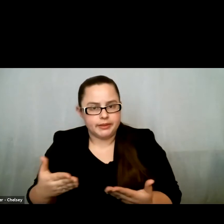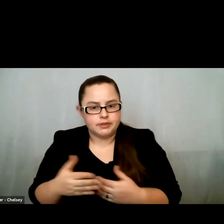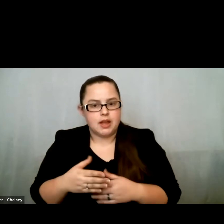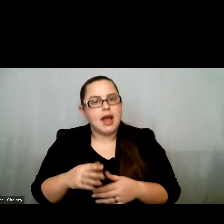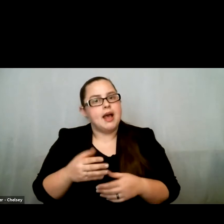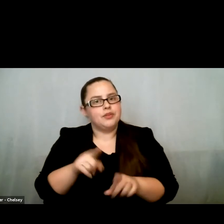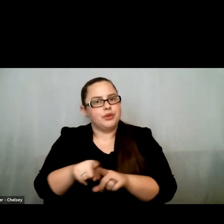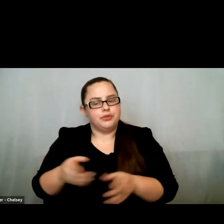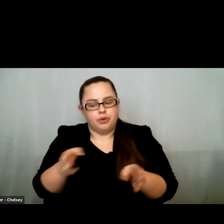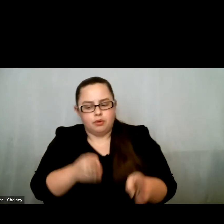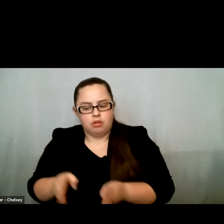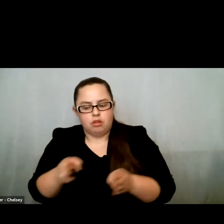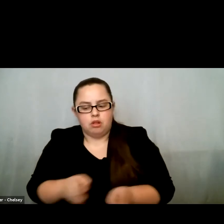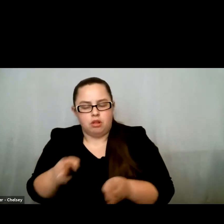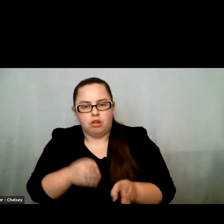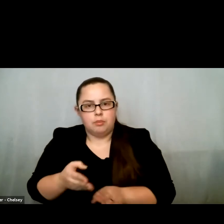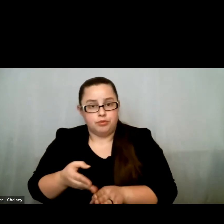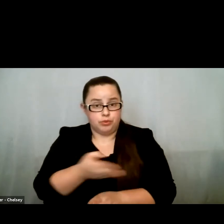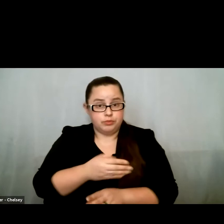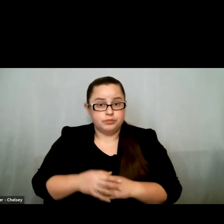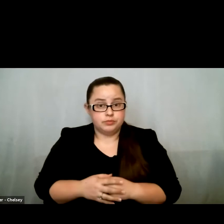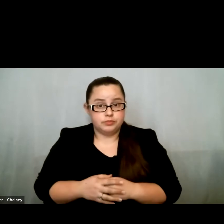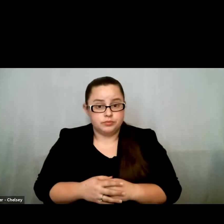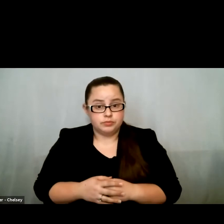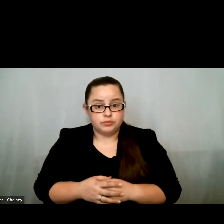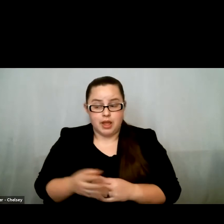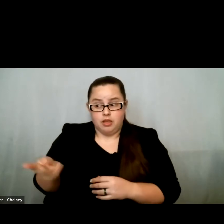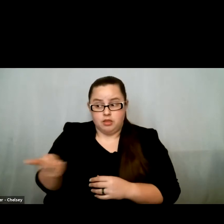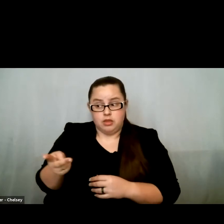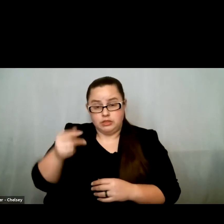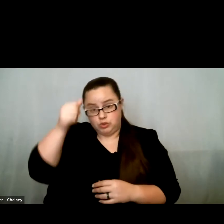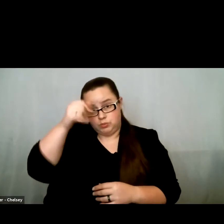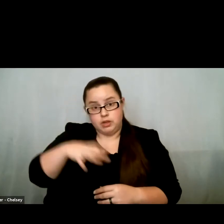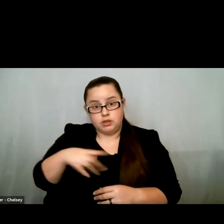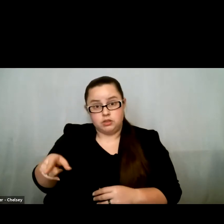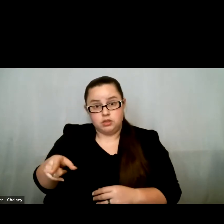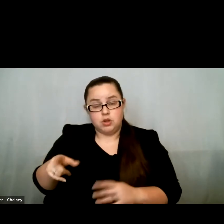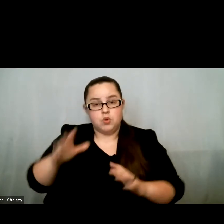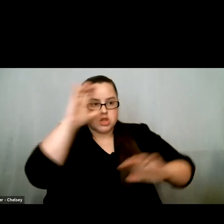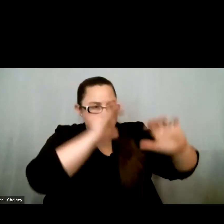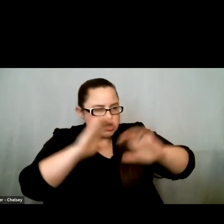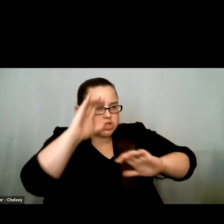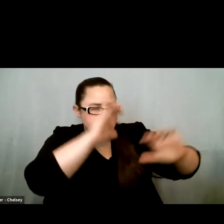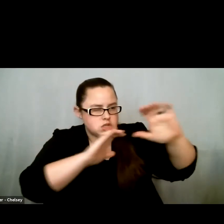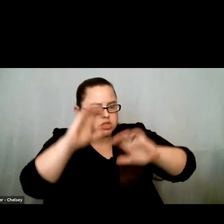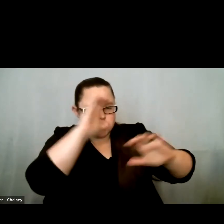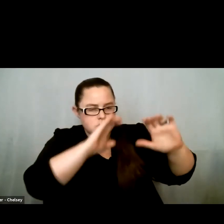There's premeditation. These two men went looking for Vincent. They had the bat with